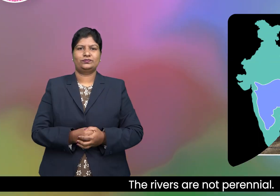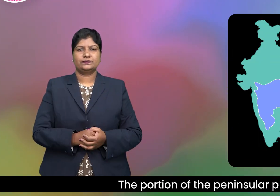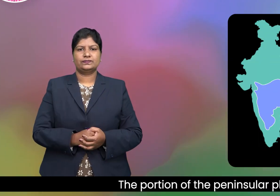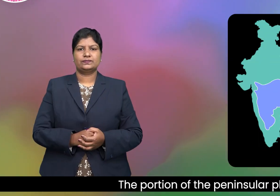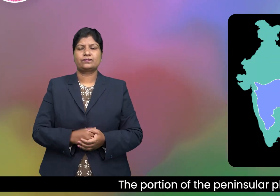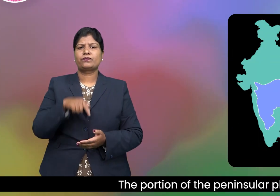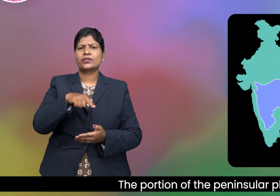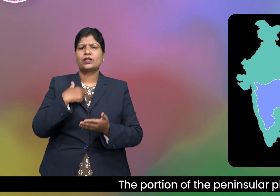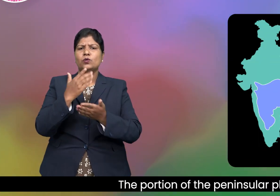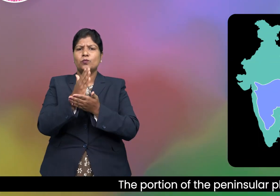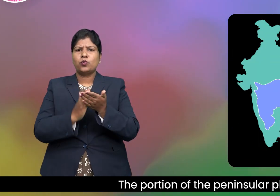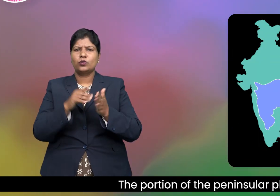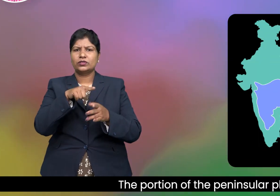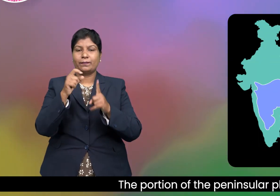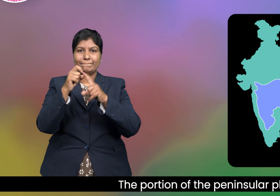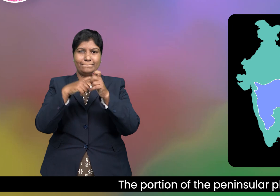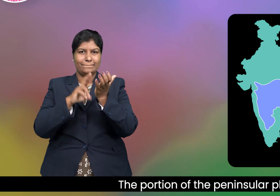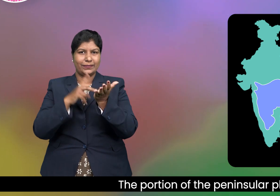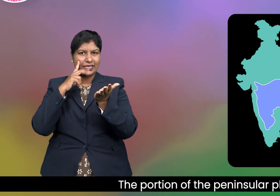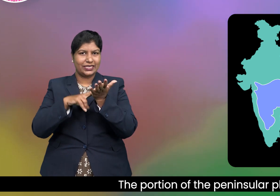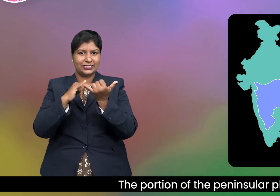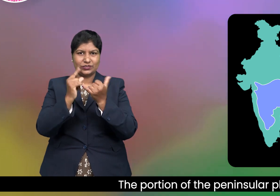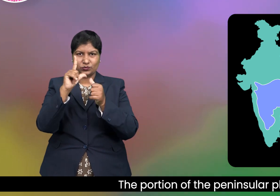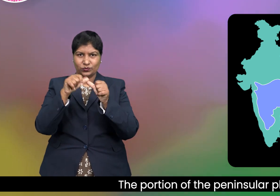the portion of the Peninsular Plateau